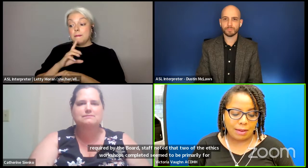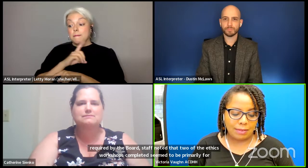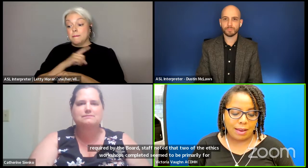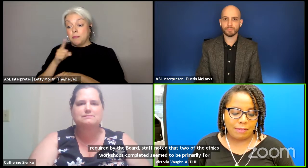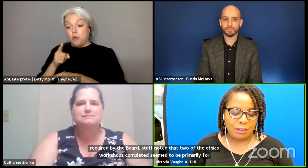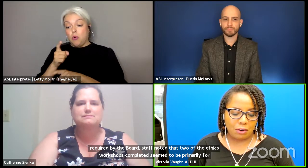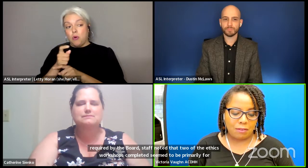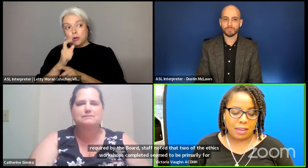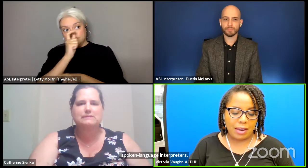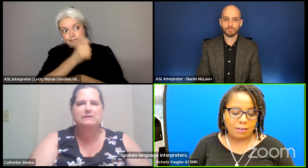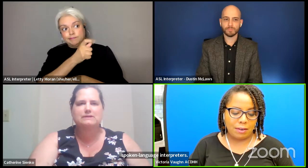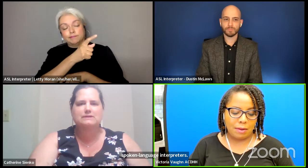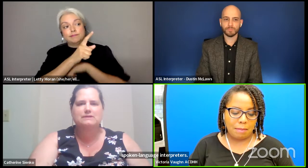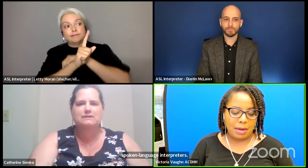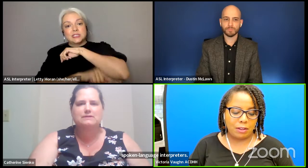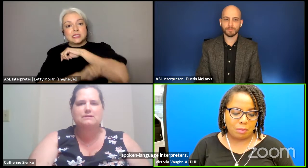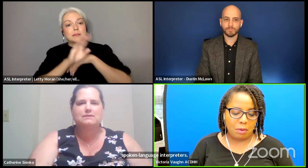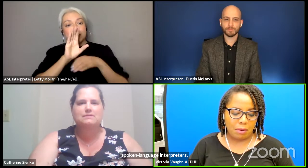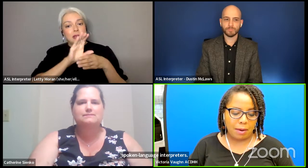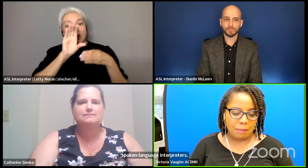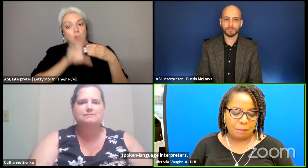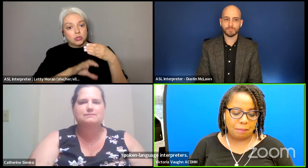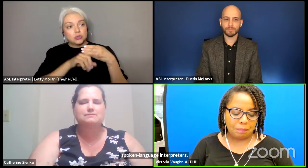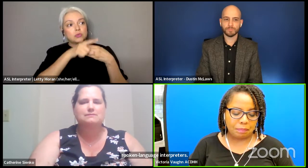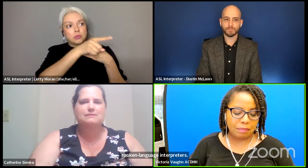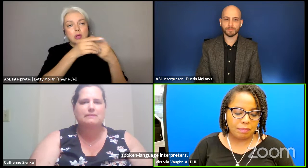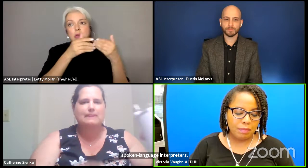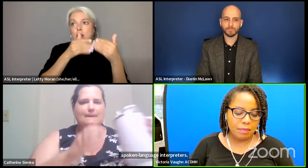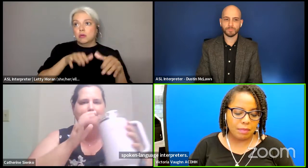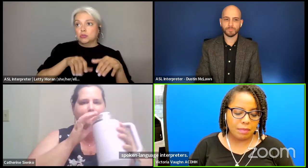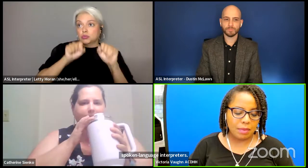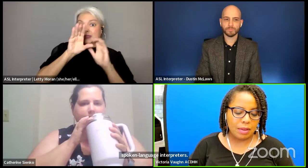CEUs outside of the certification maintenance program.